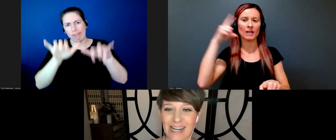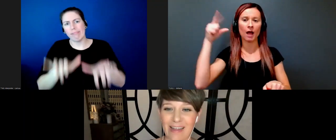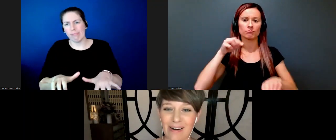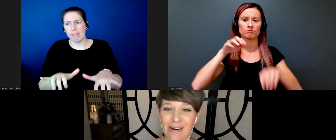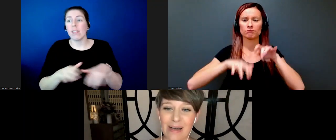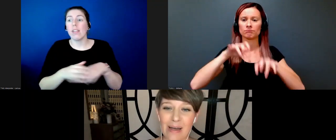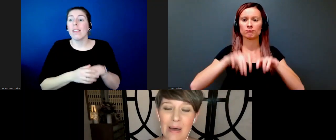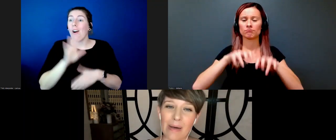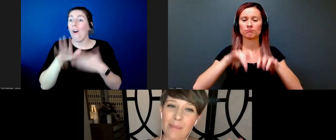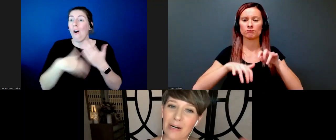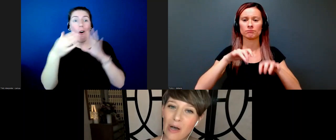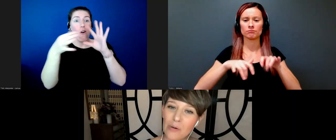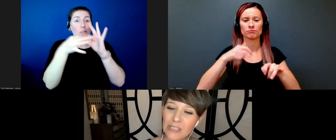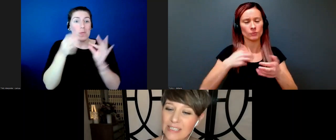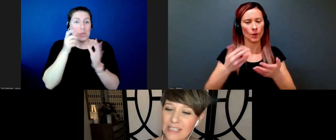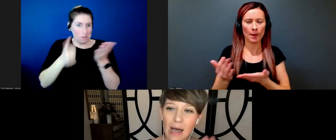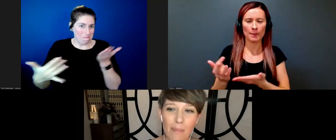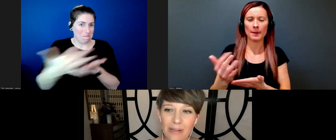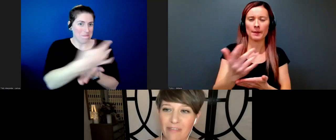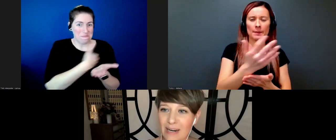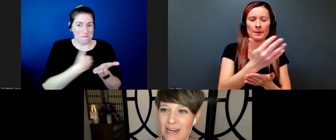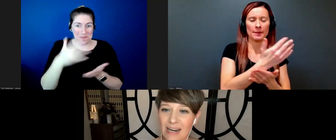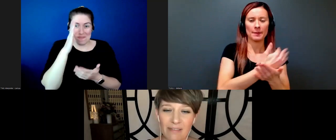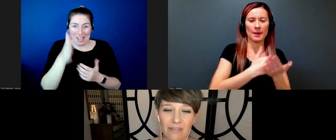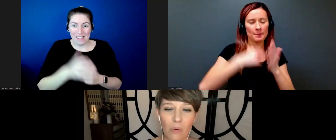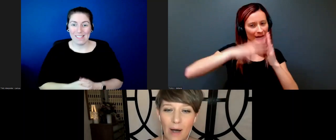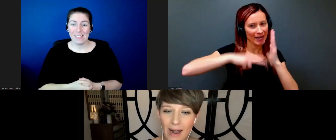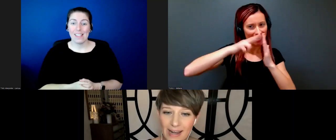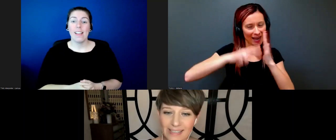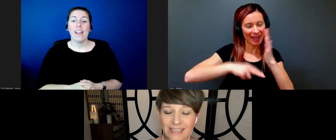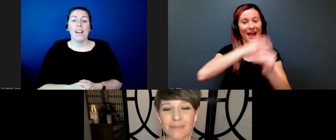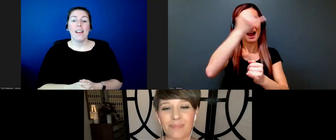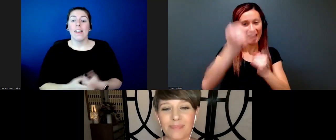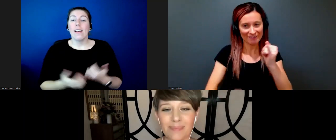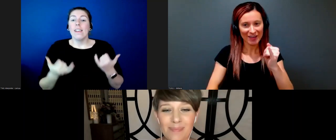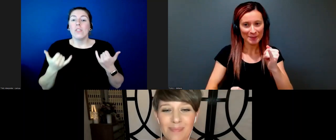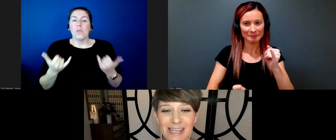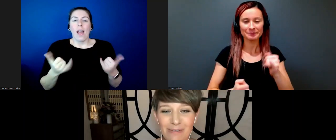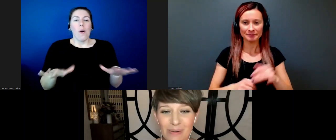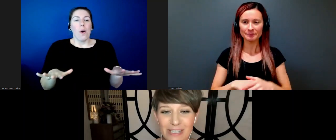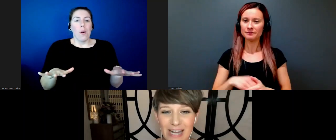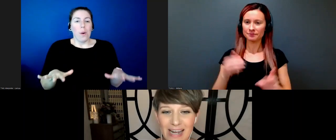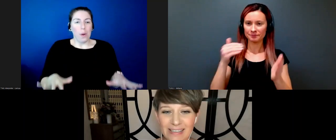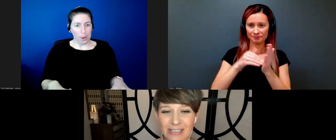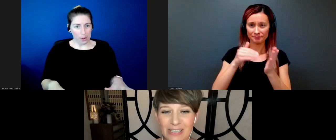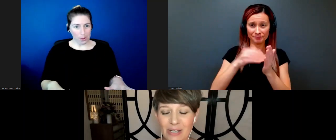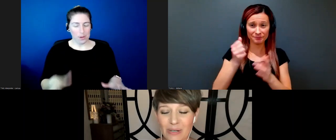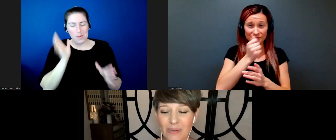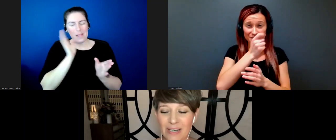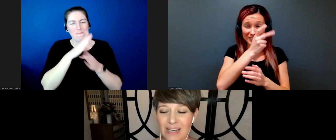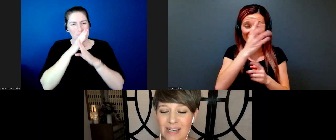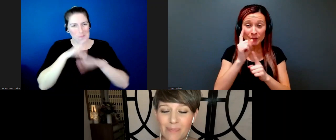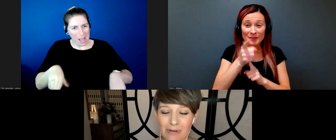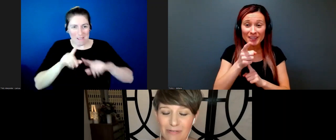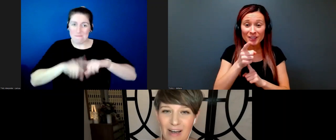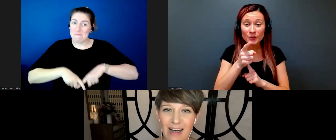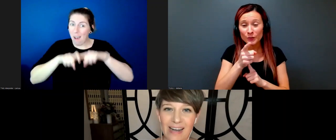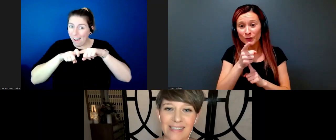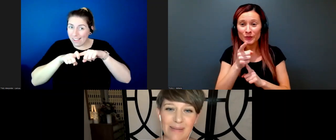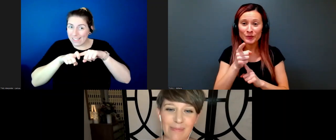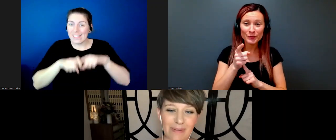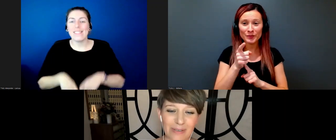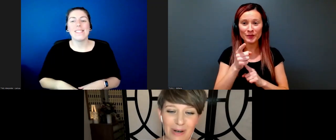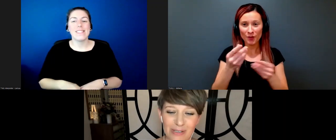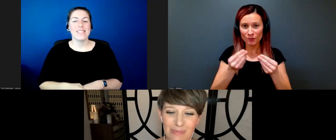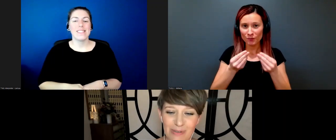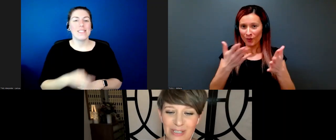all together. But I'm going to host just a couple of minutes of quiet, give you a chance to provide